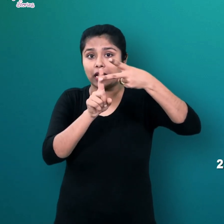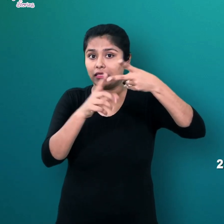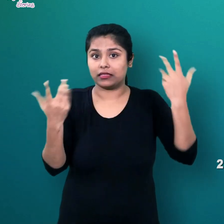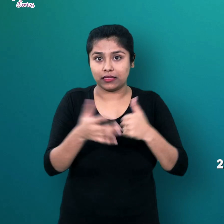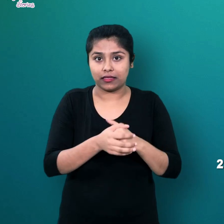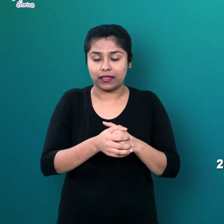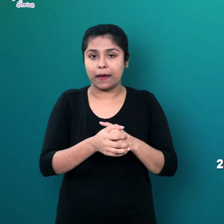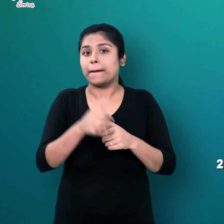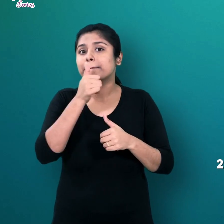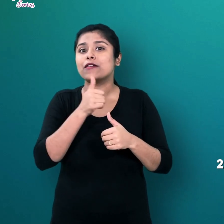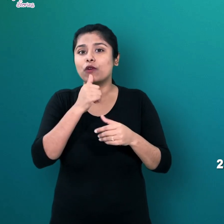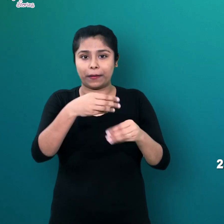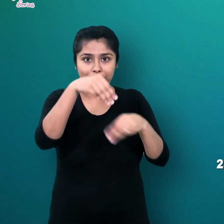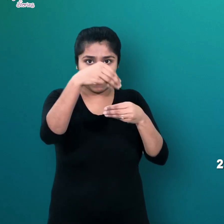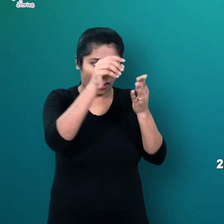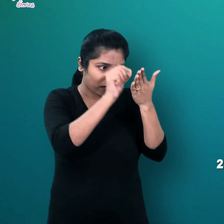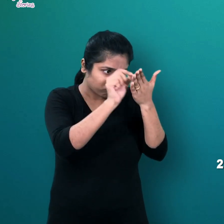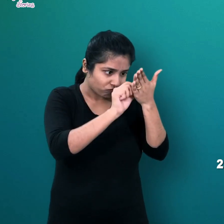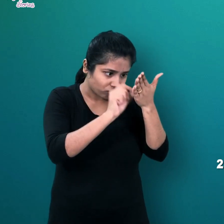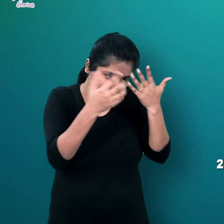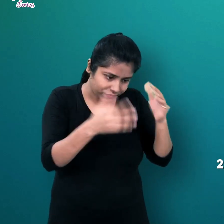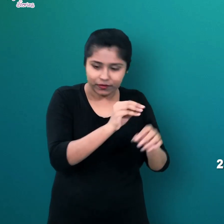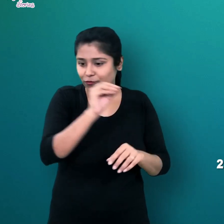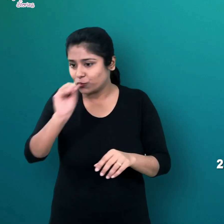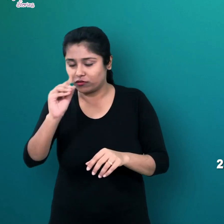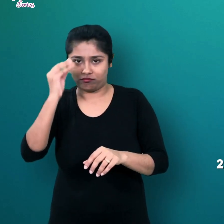2. Remember your password so that you do not have to write it down.